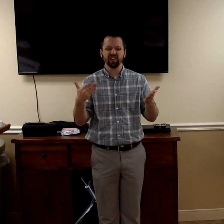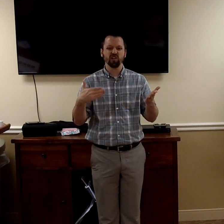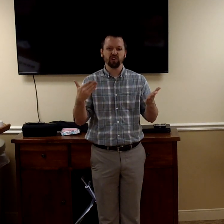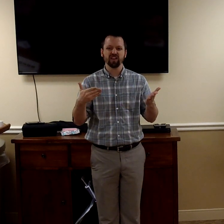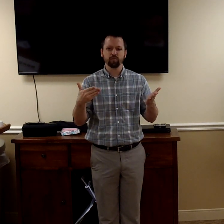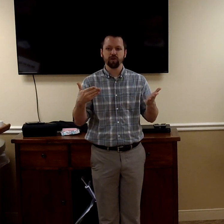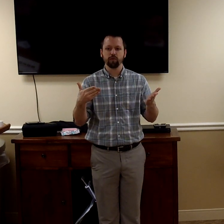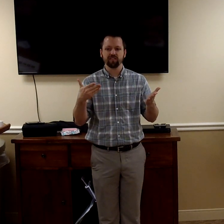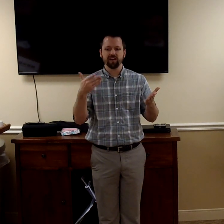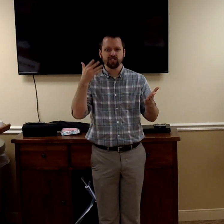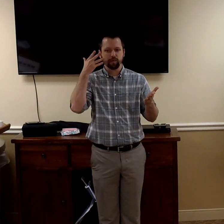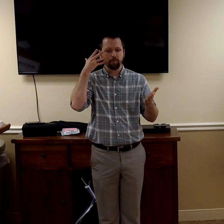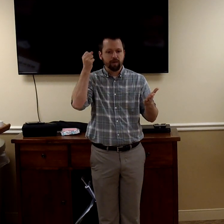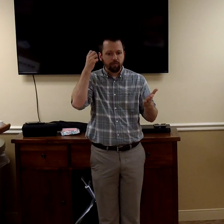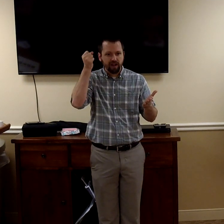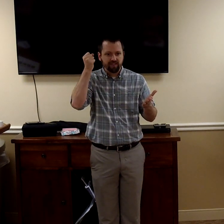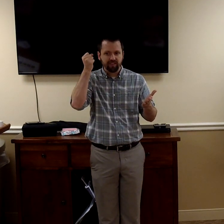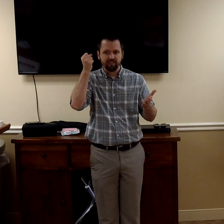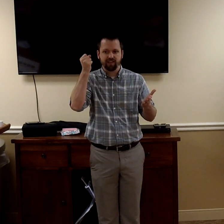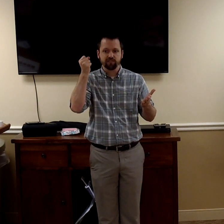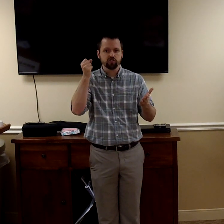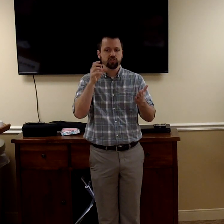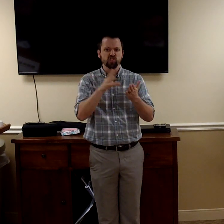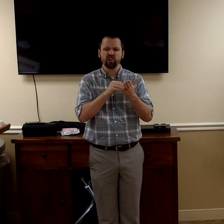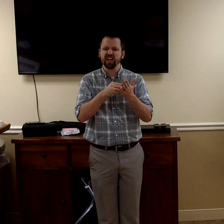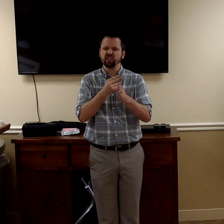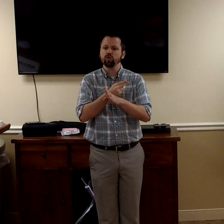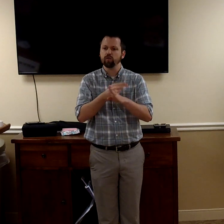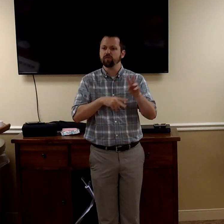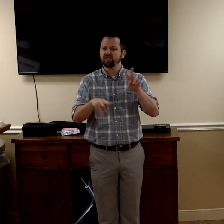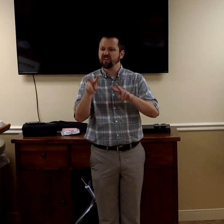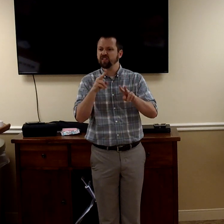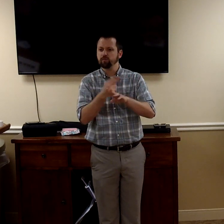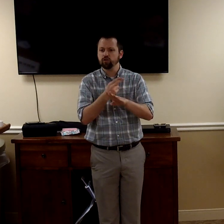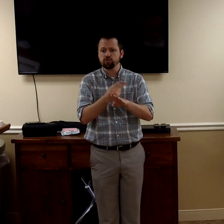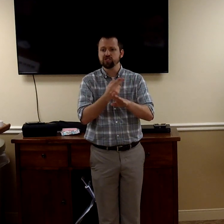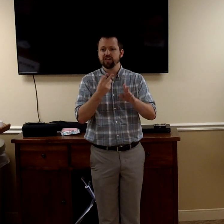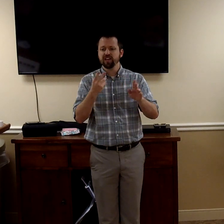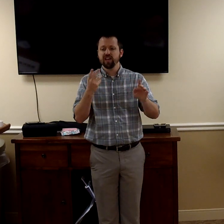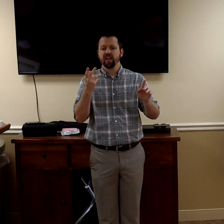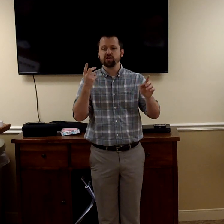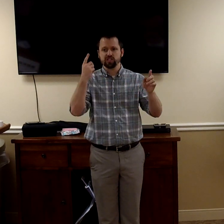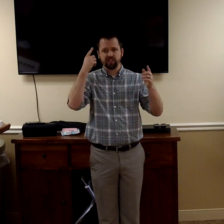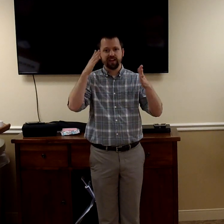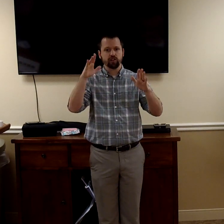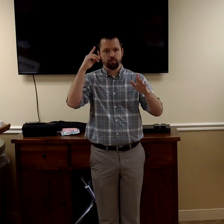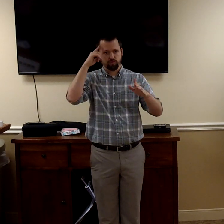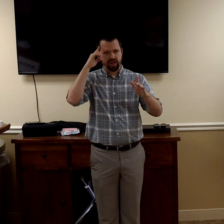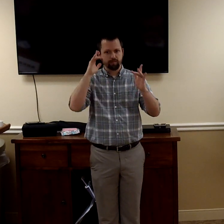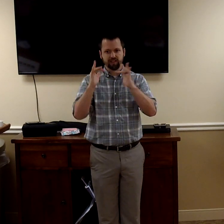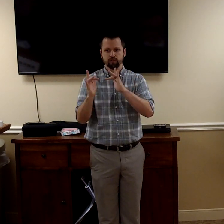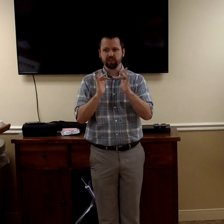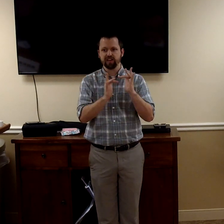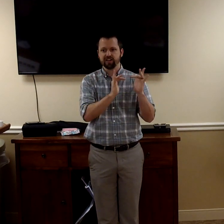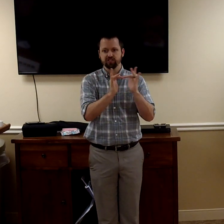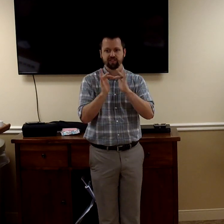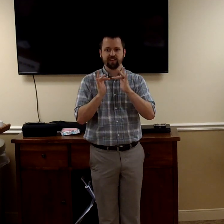you'll get to the point where it's not just about memorizing these things, it's just learning how to use them, seeing them used, and just letting your brain make those connections that it